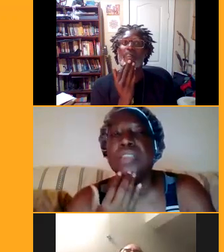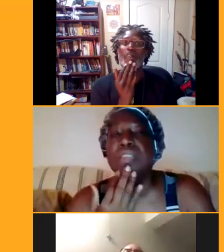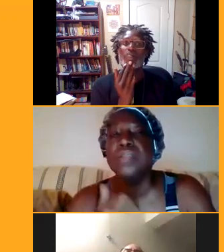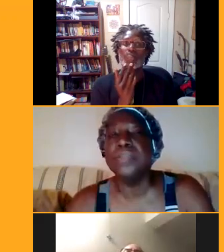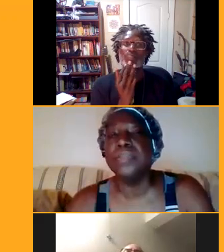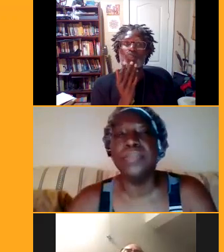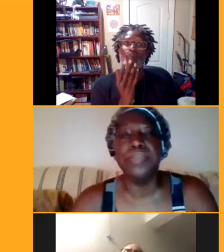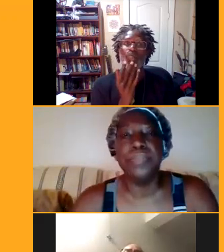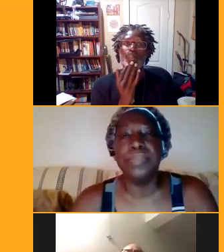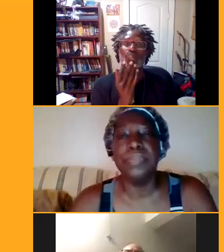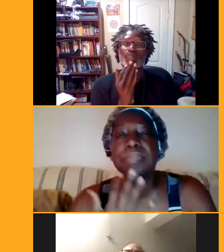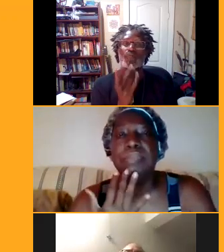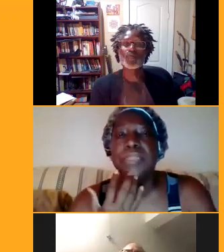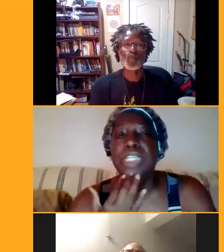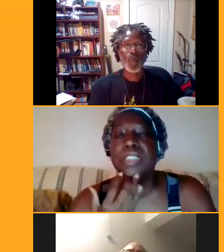colors,